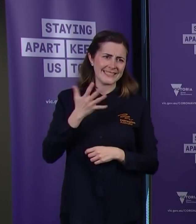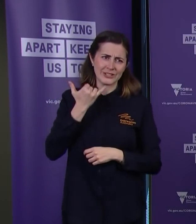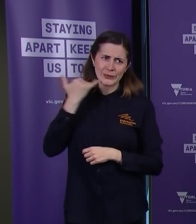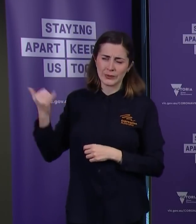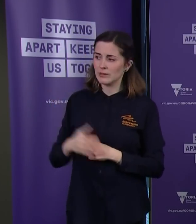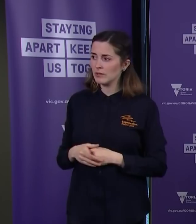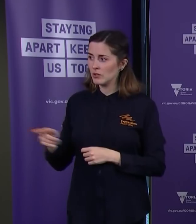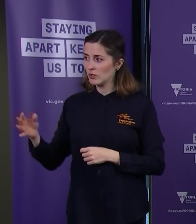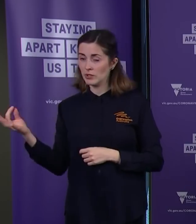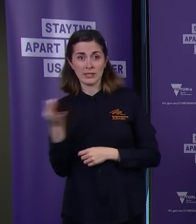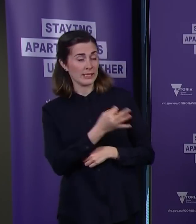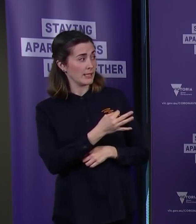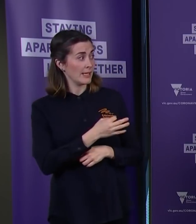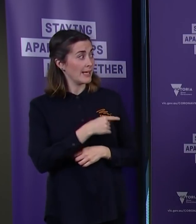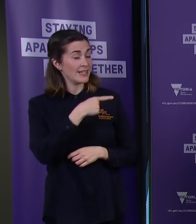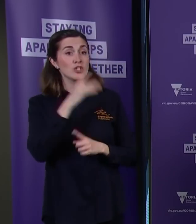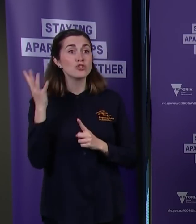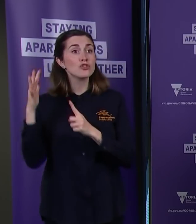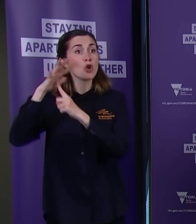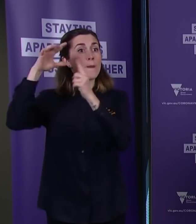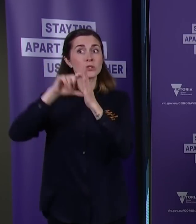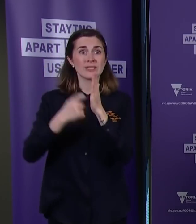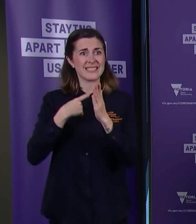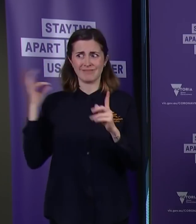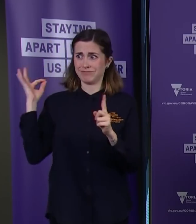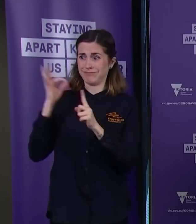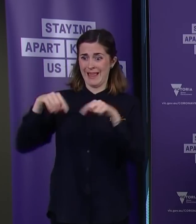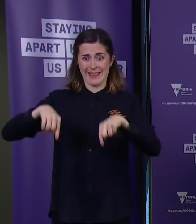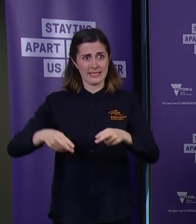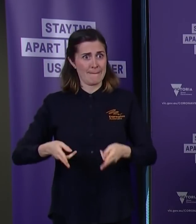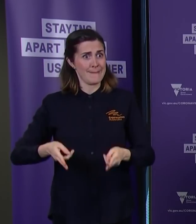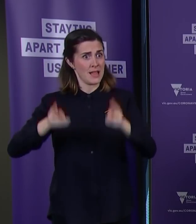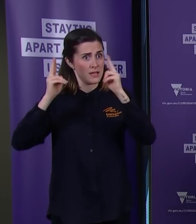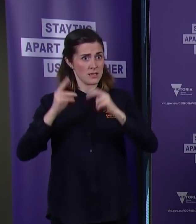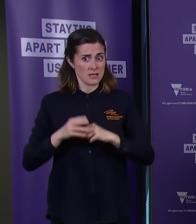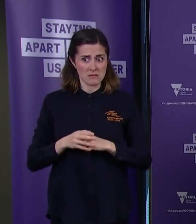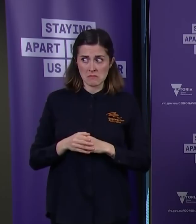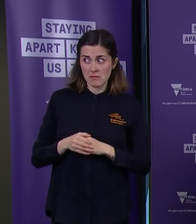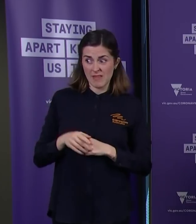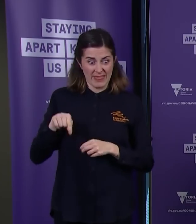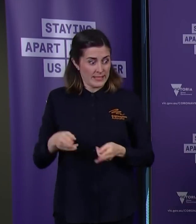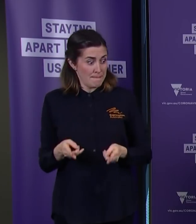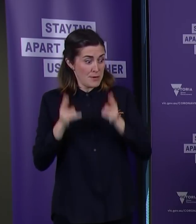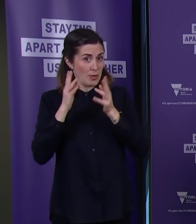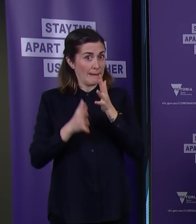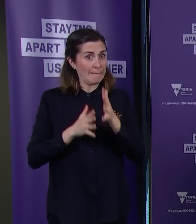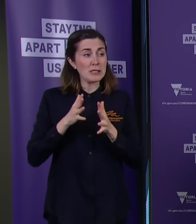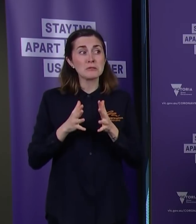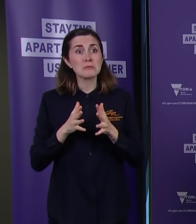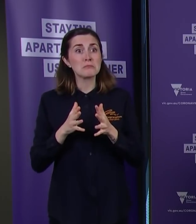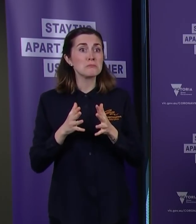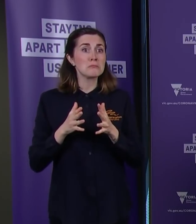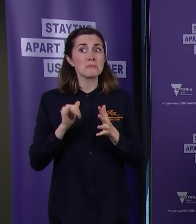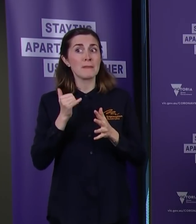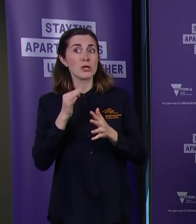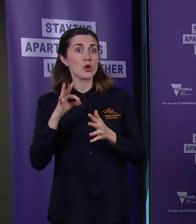Sutton mentioned he haven't done a press conference in here for a while. Is this for some reason a sign, things that are better,